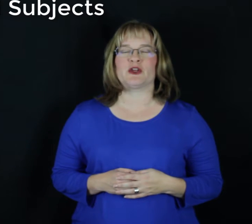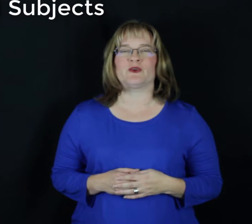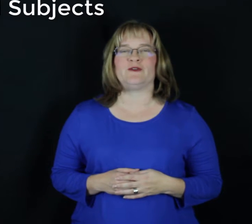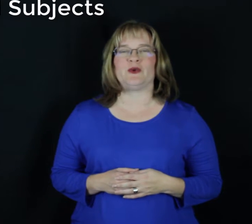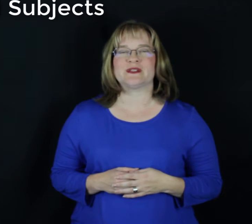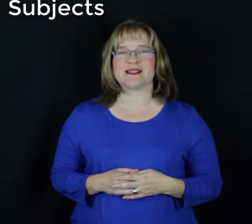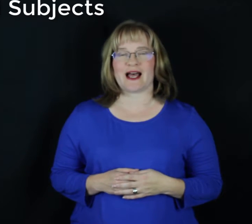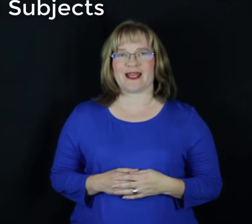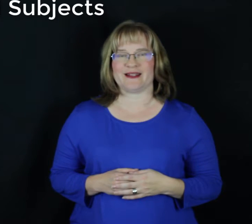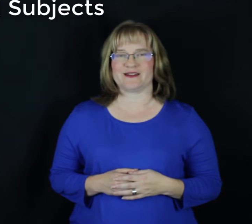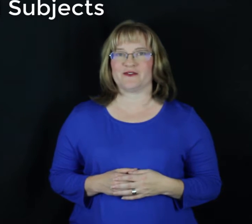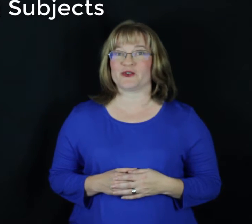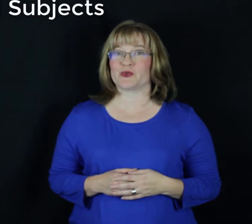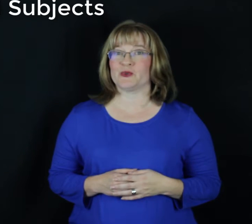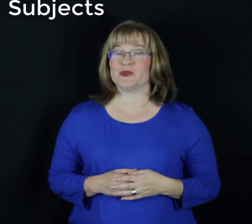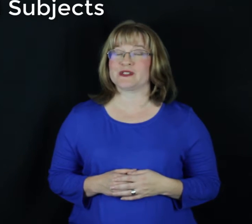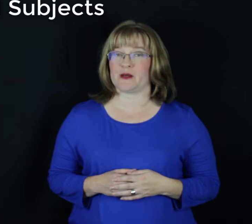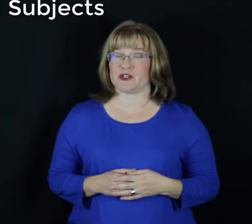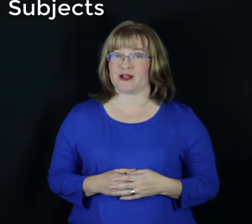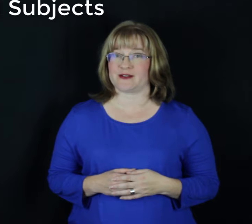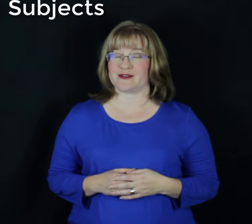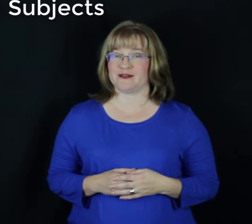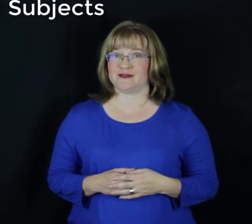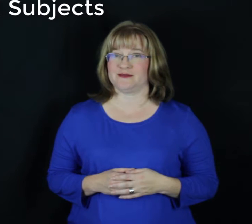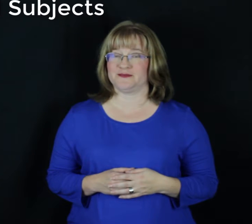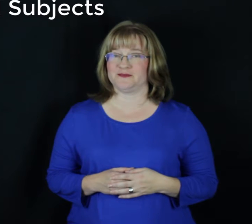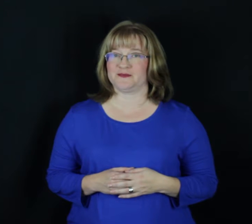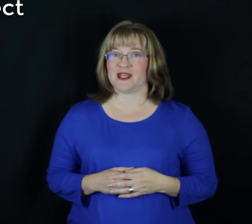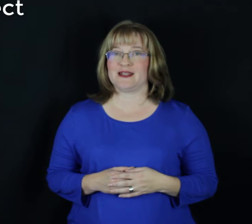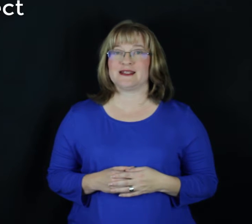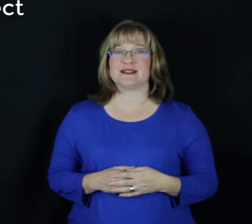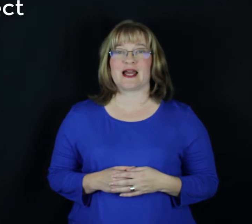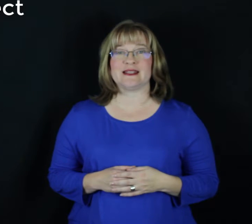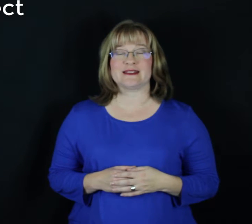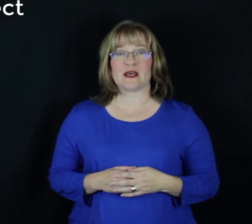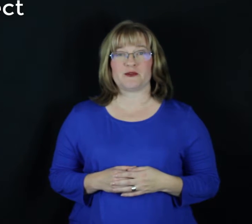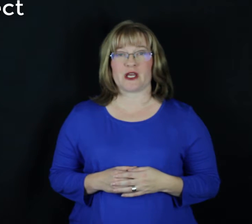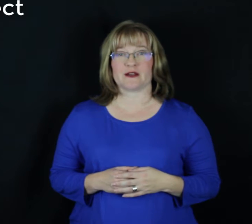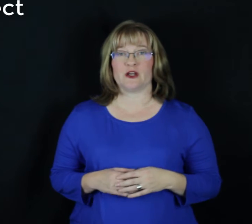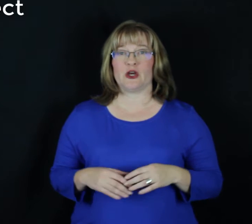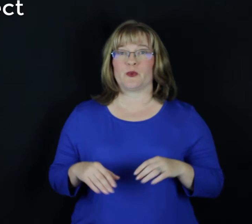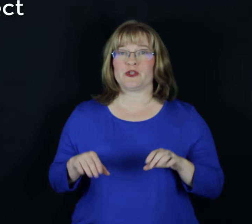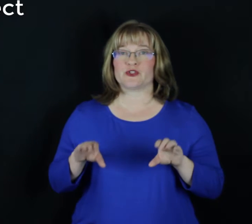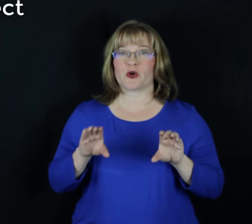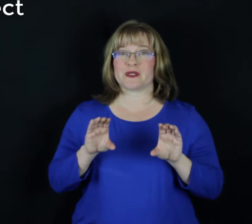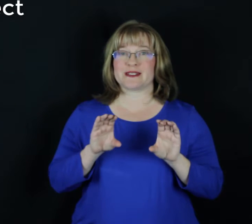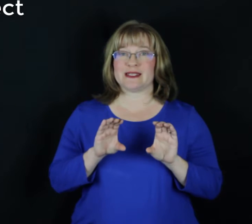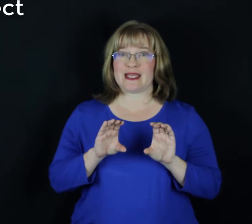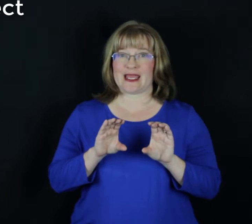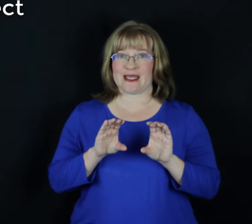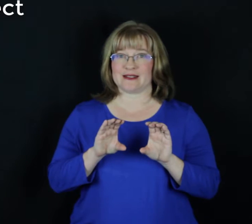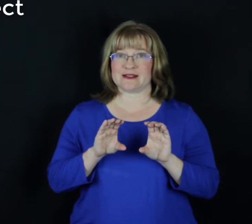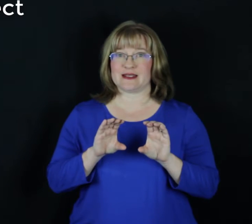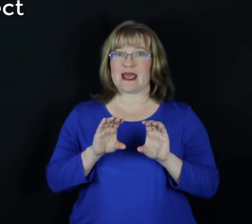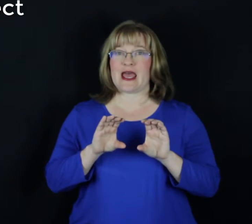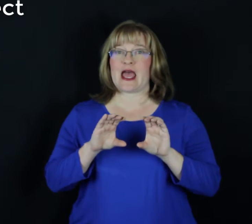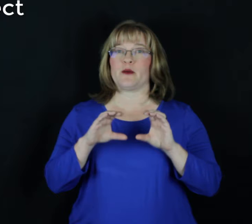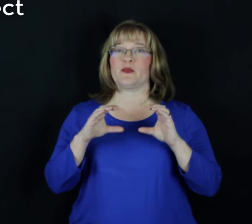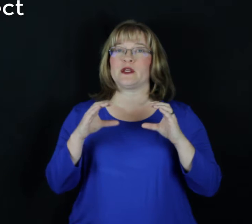I'm going to review signs for school subjects. To sign subject, we start with C hands and bring